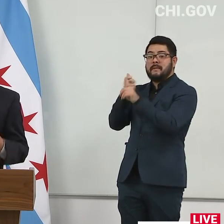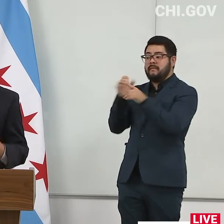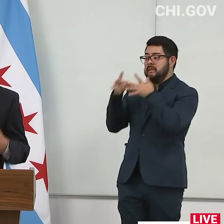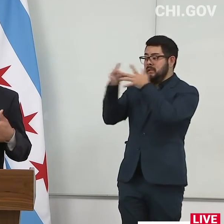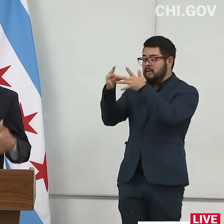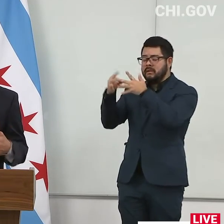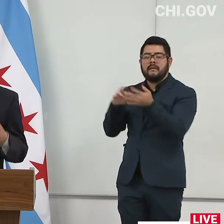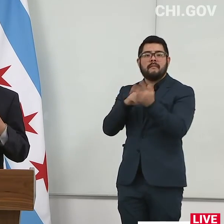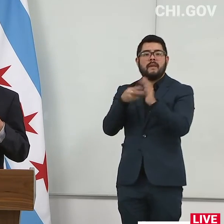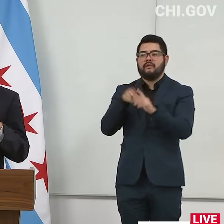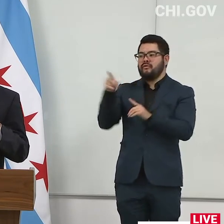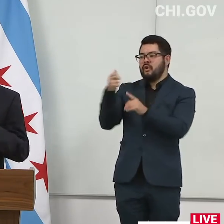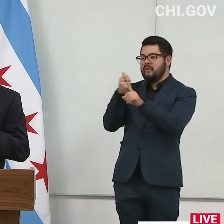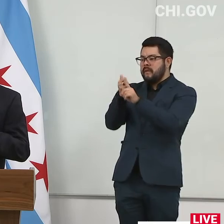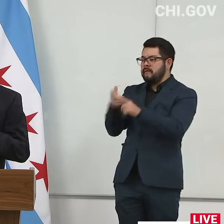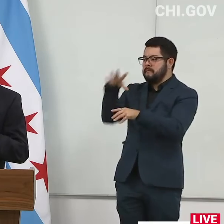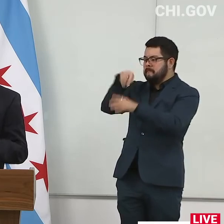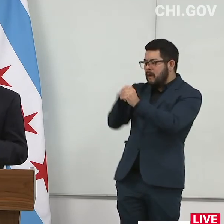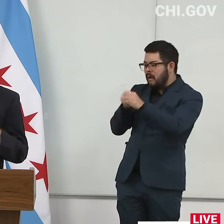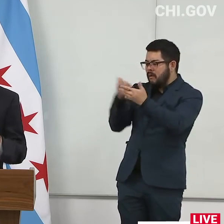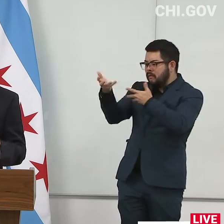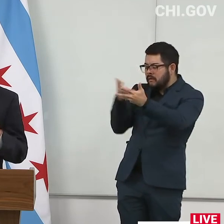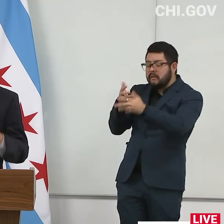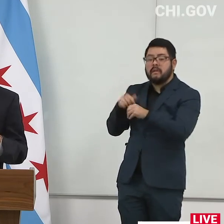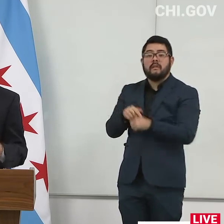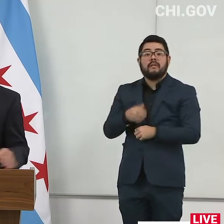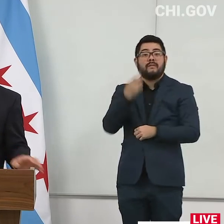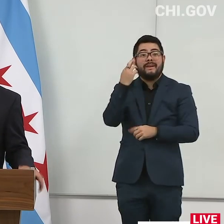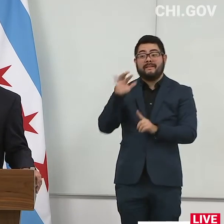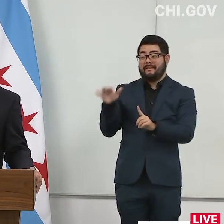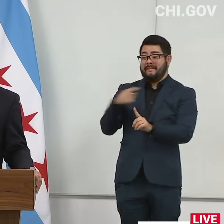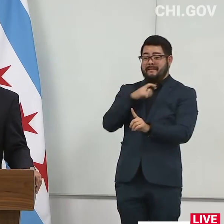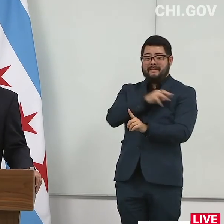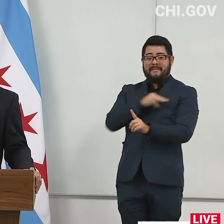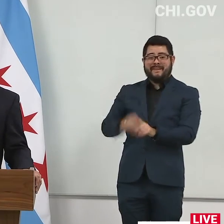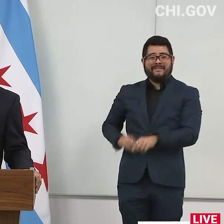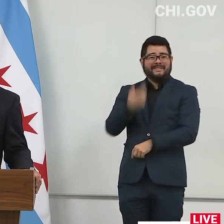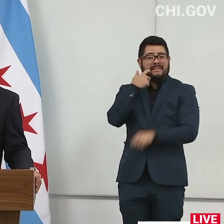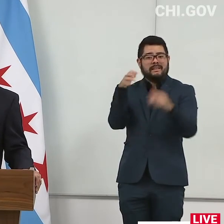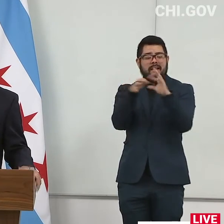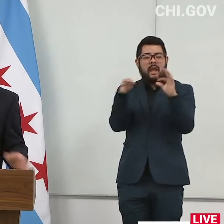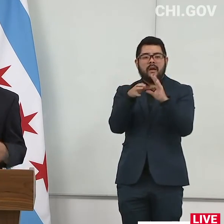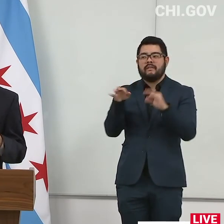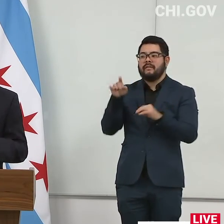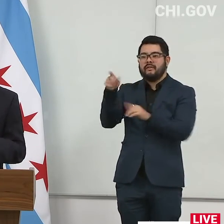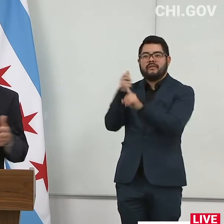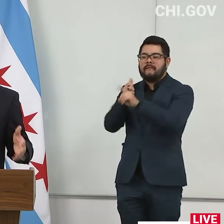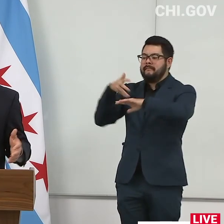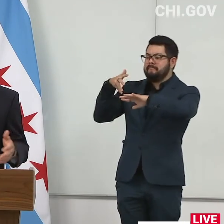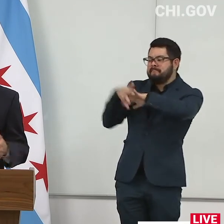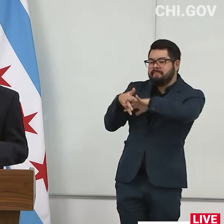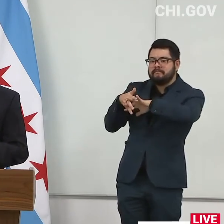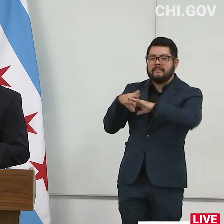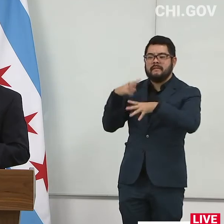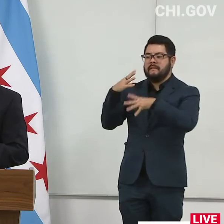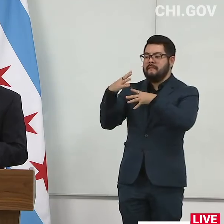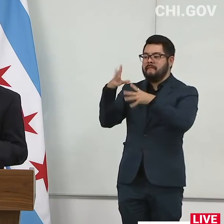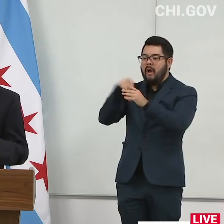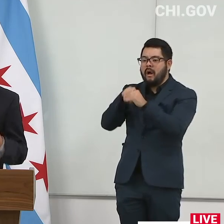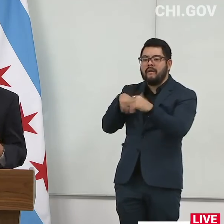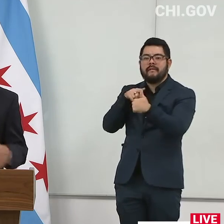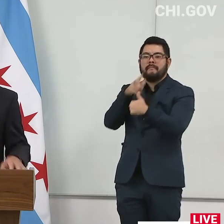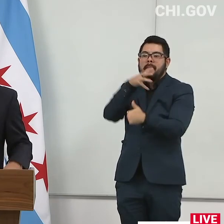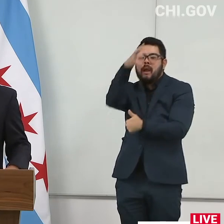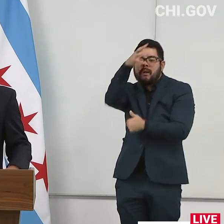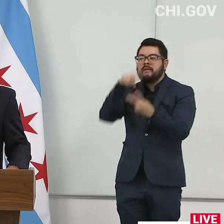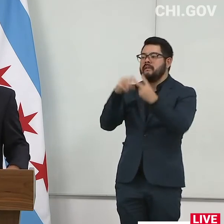is a hands-on leader that the mayor talks about how great it is to have someone who has been entrenched in CPS in every level. And it is really great to